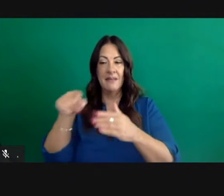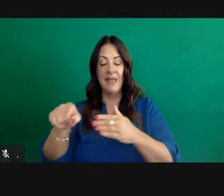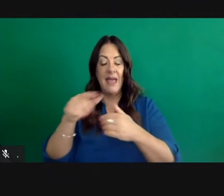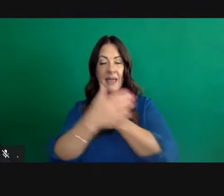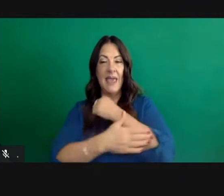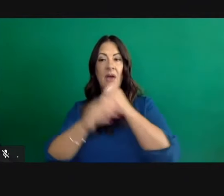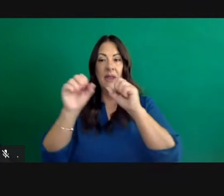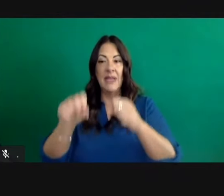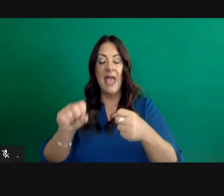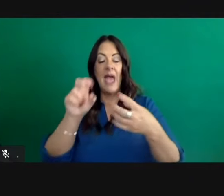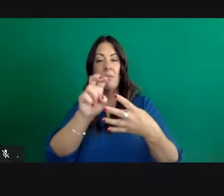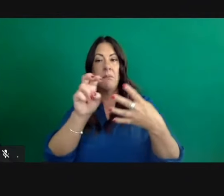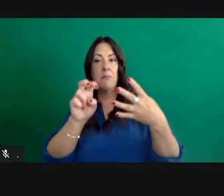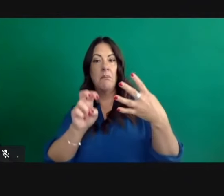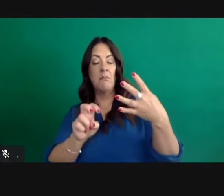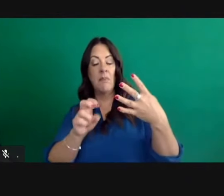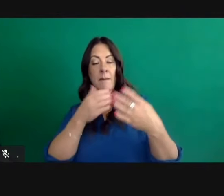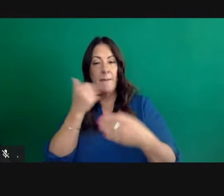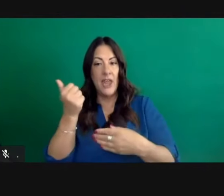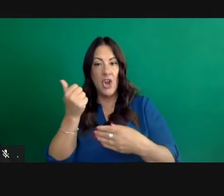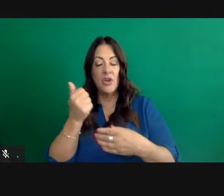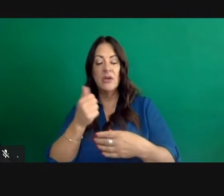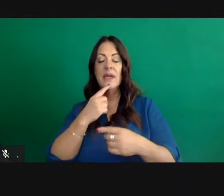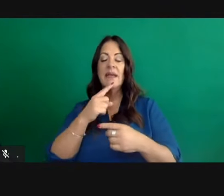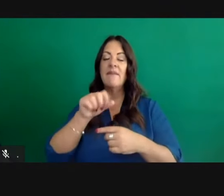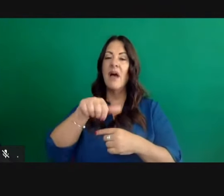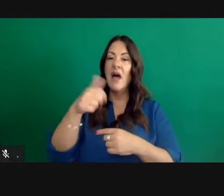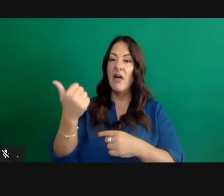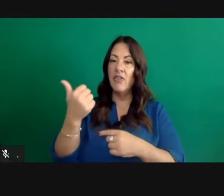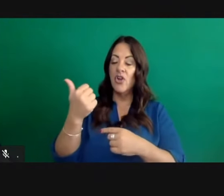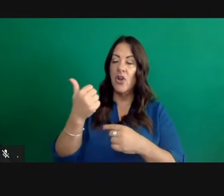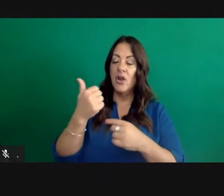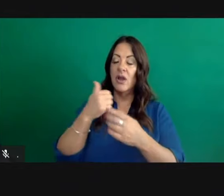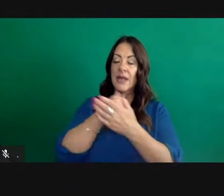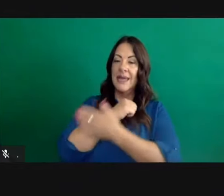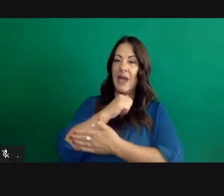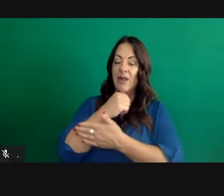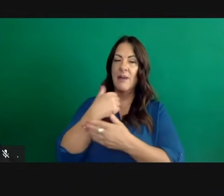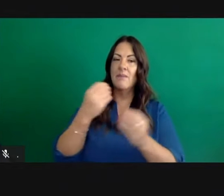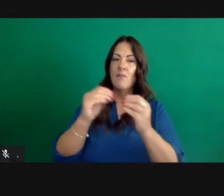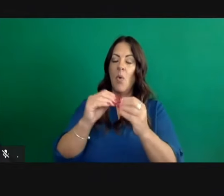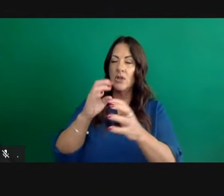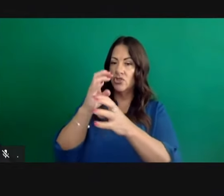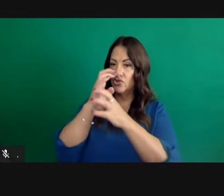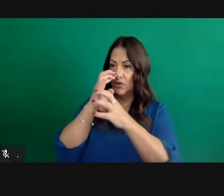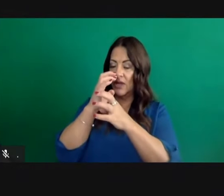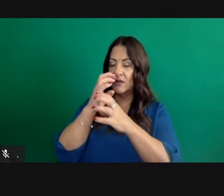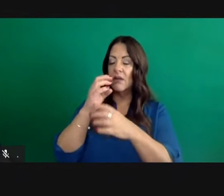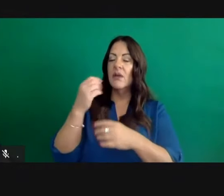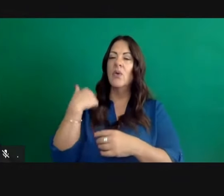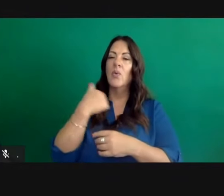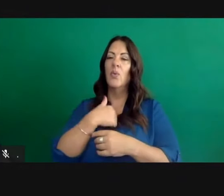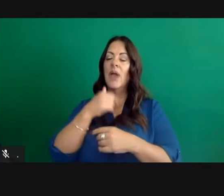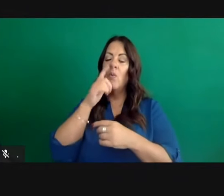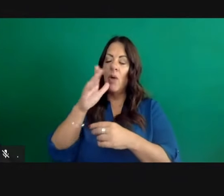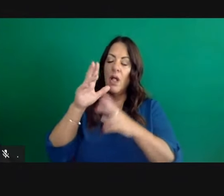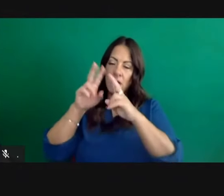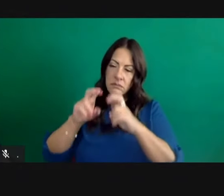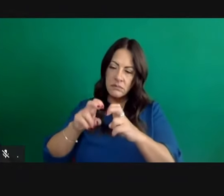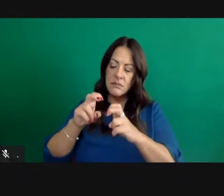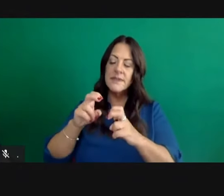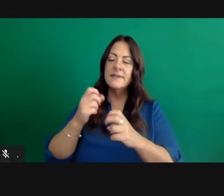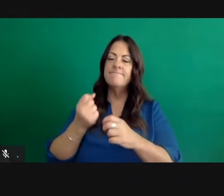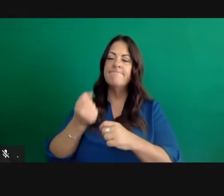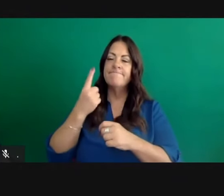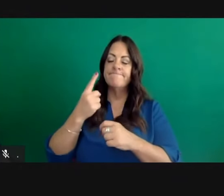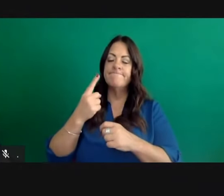to moving counties to potentially more restrictive tiers, we take into a number of factors, including the